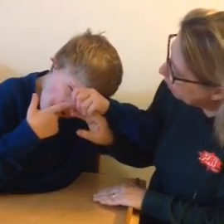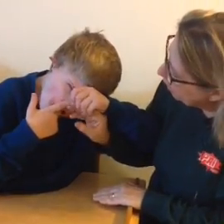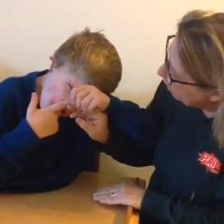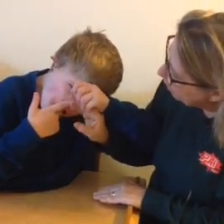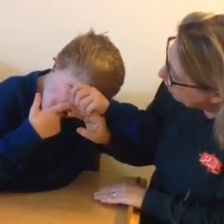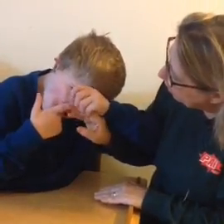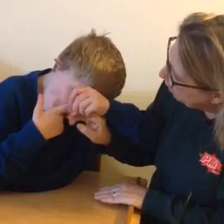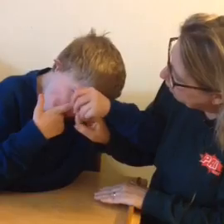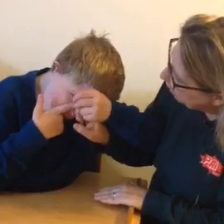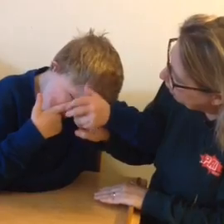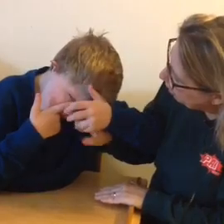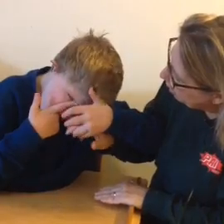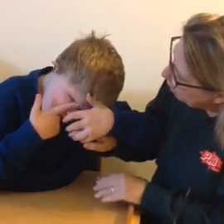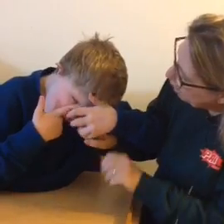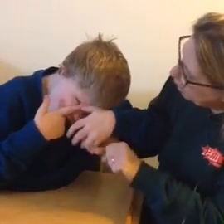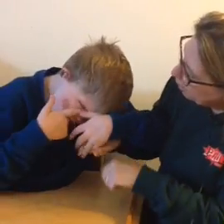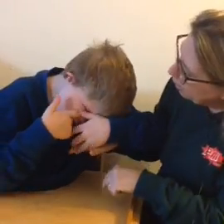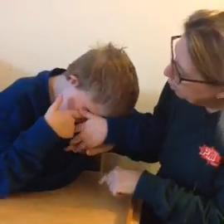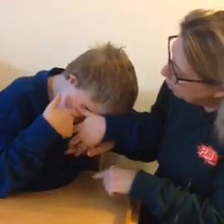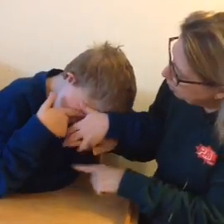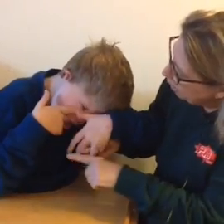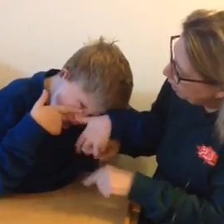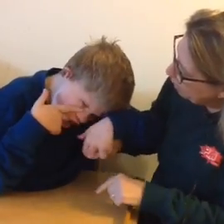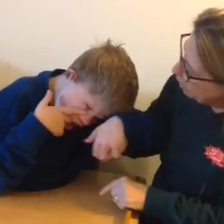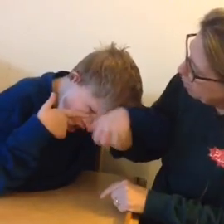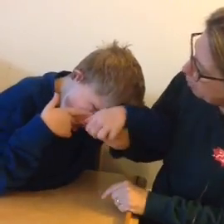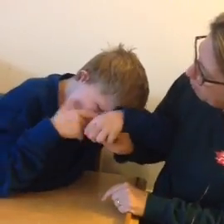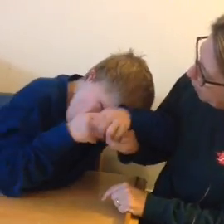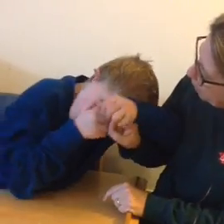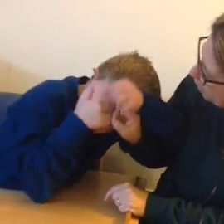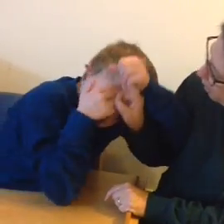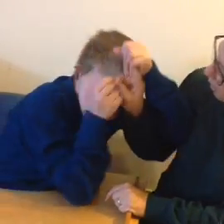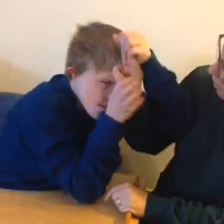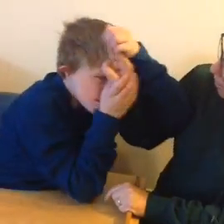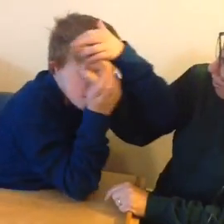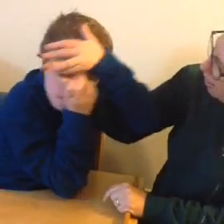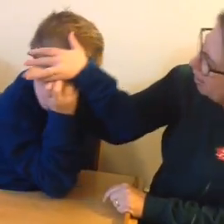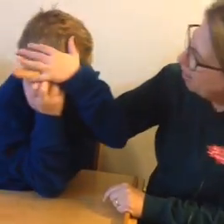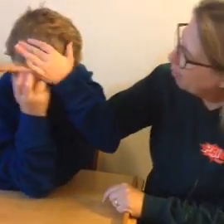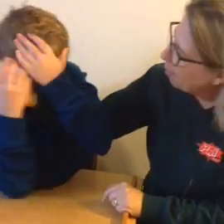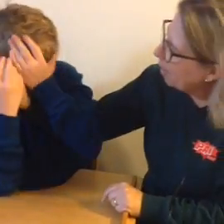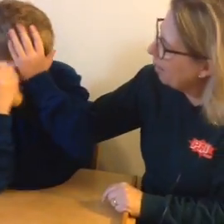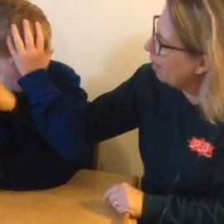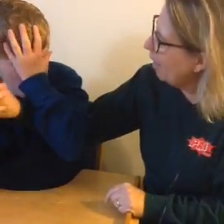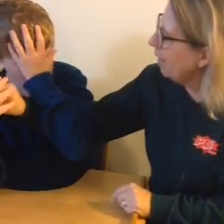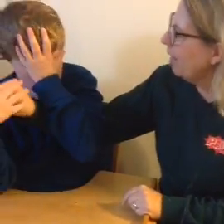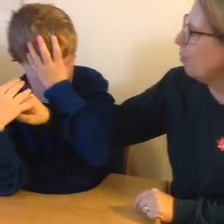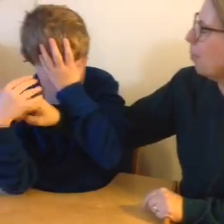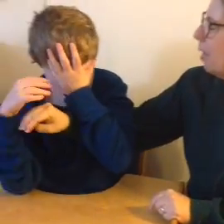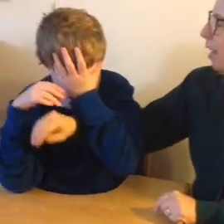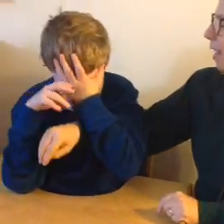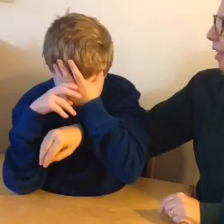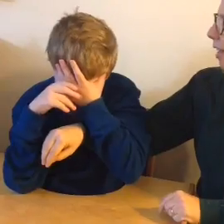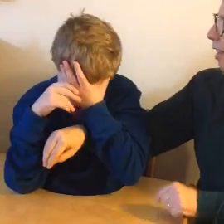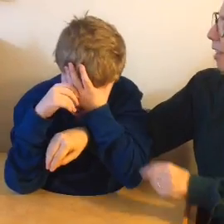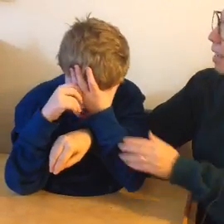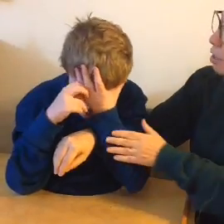Yeah? Yeah? Can you sign Monday? Monday? Monday? You